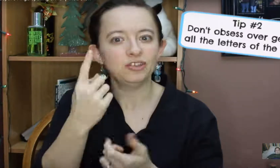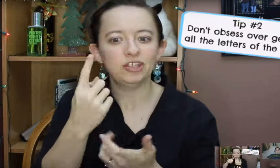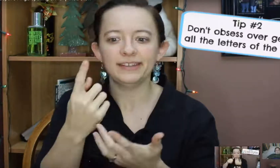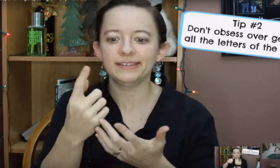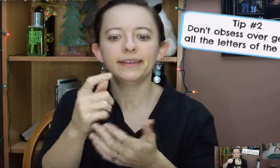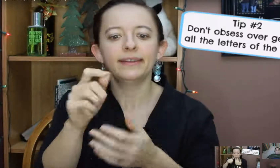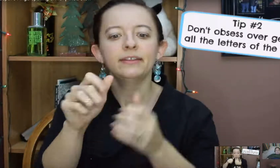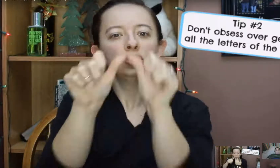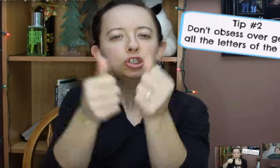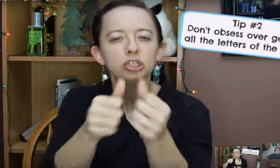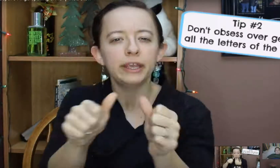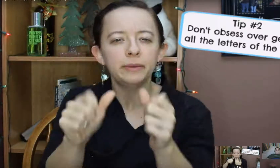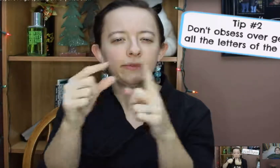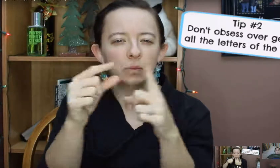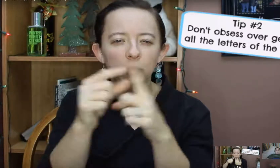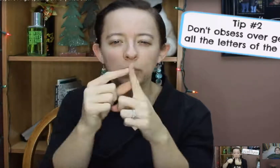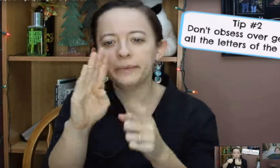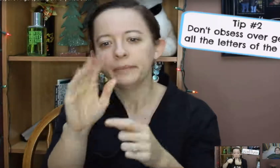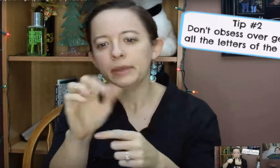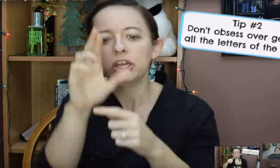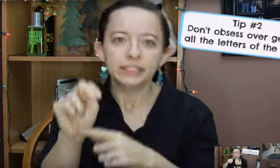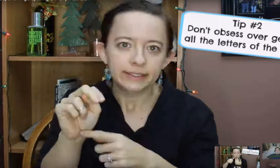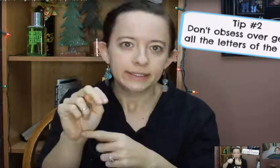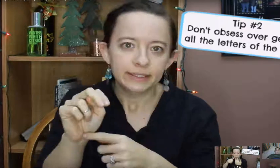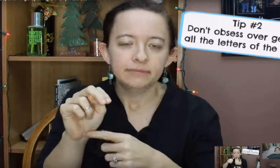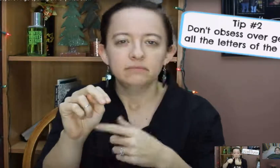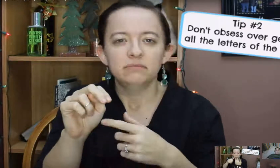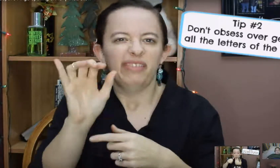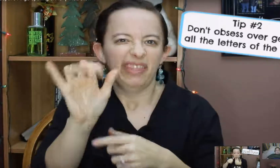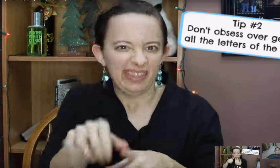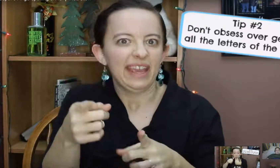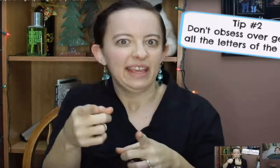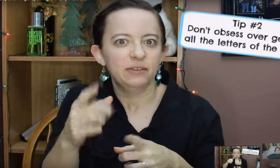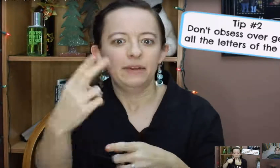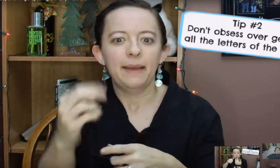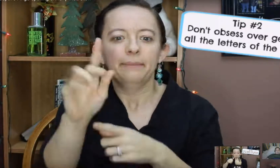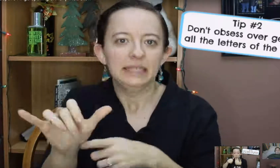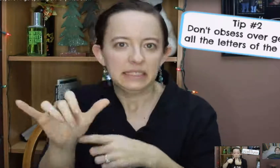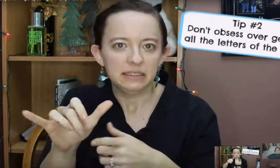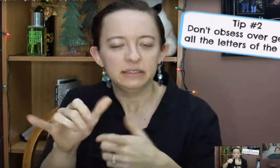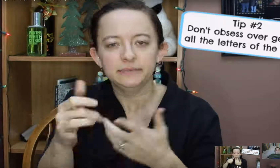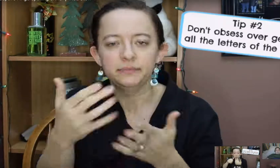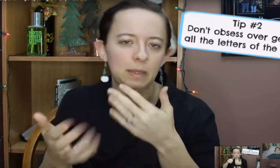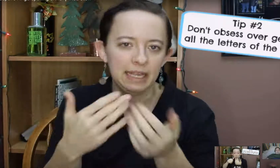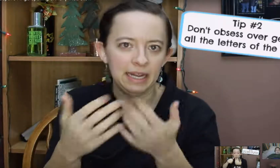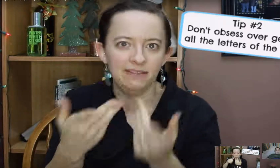You don't need them all. Look at the shape of the word. If it goes up in a circle like that, like a